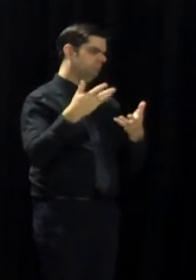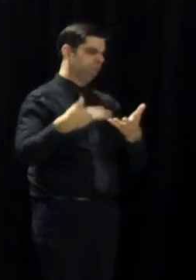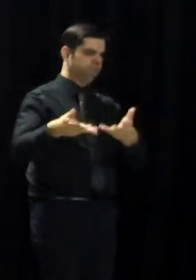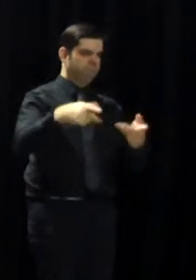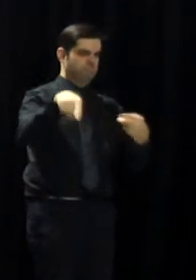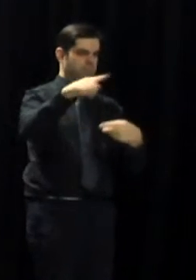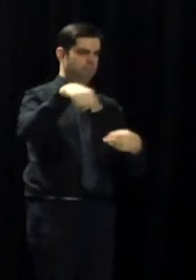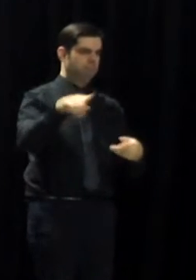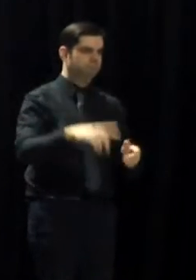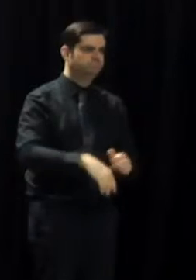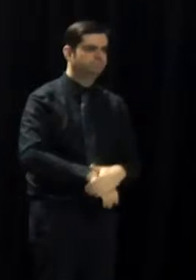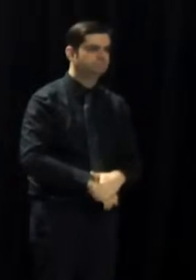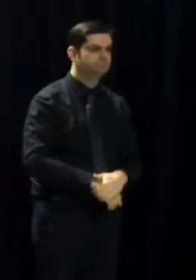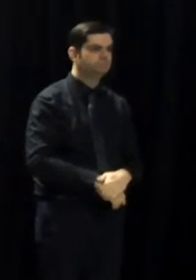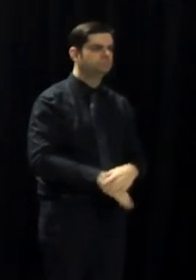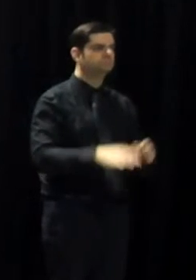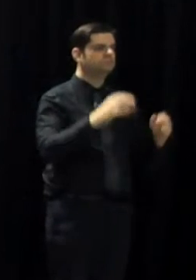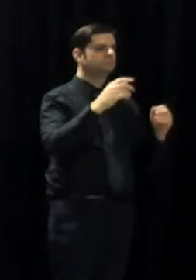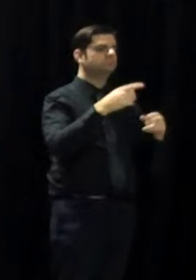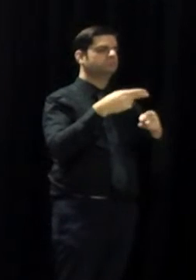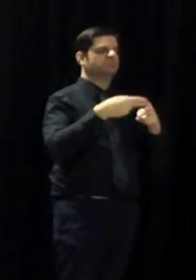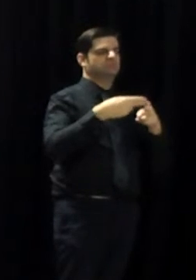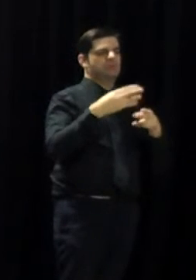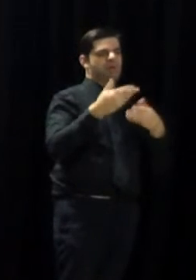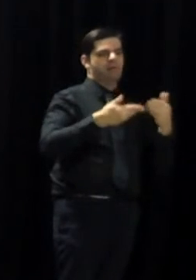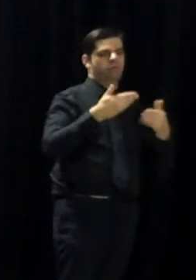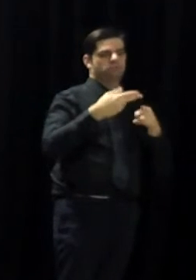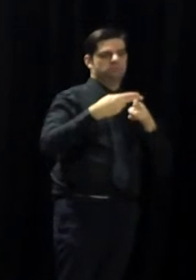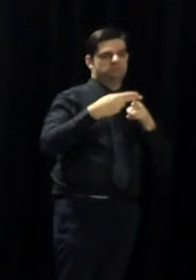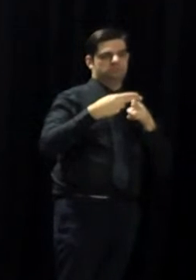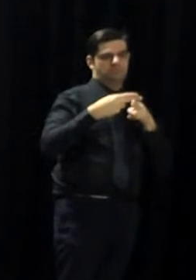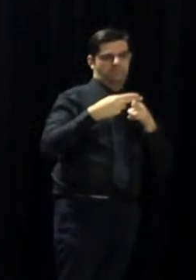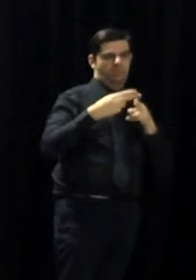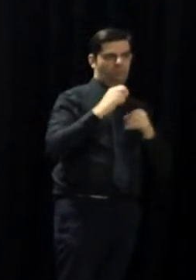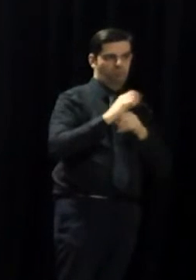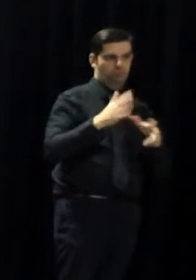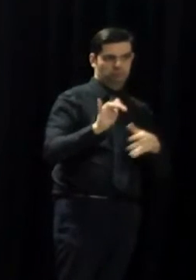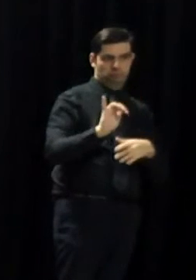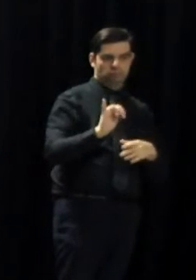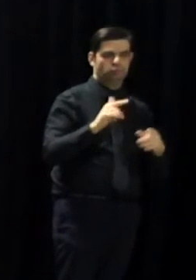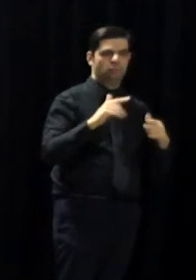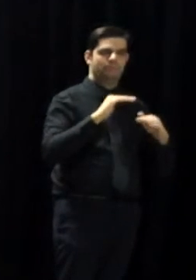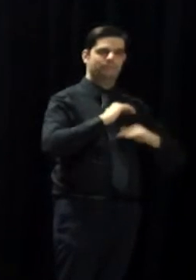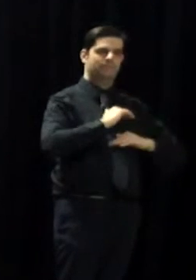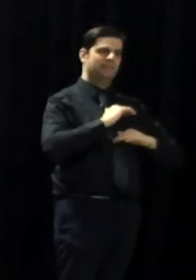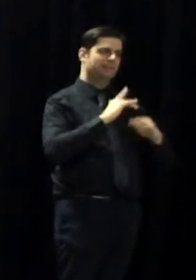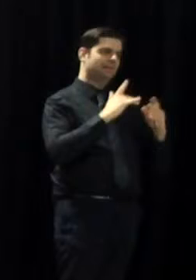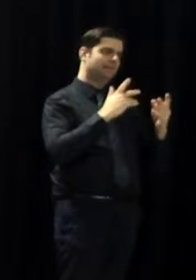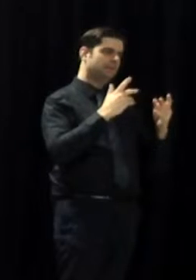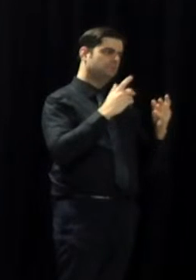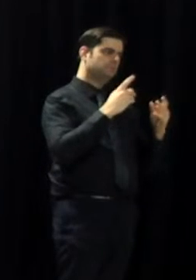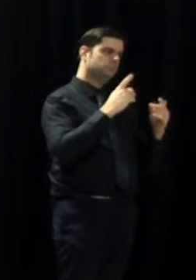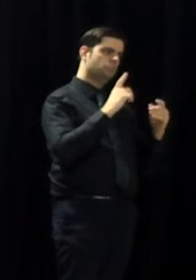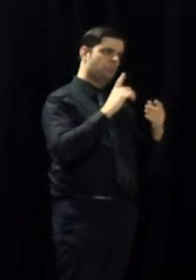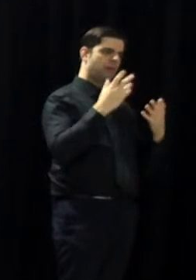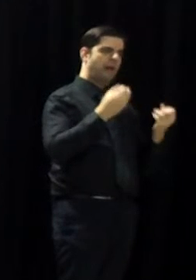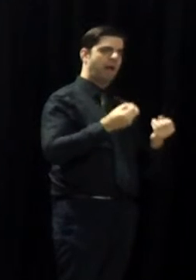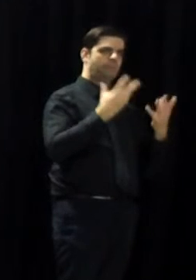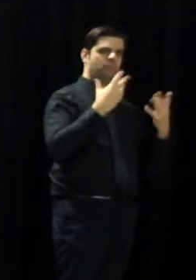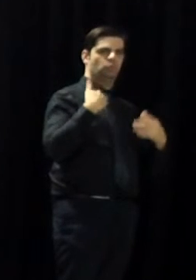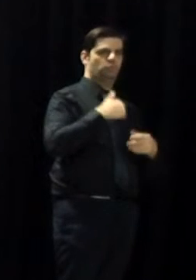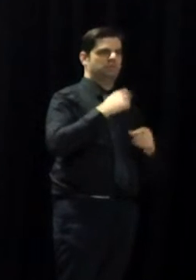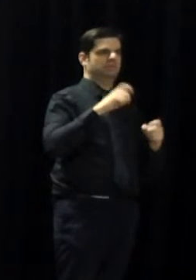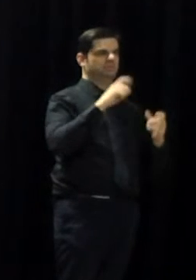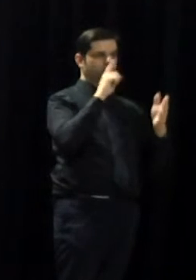employees to meet the needs related to investigations, testing, quarantining, and then potentially